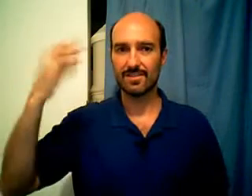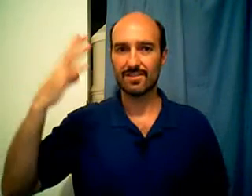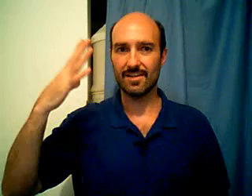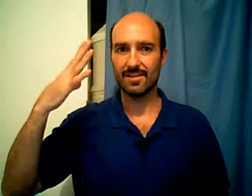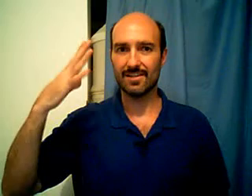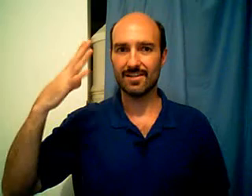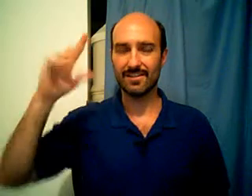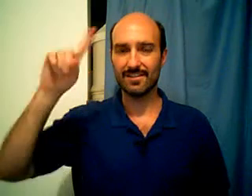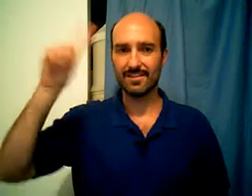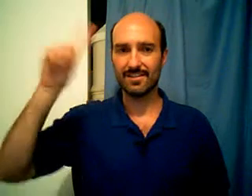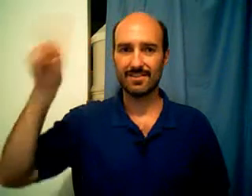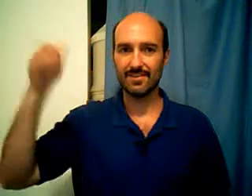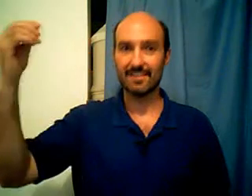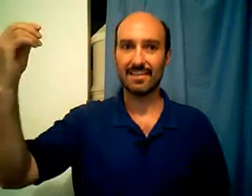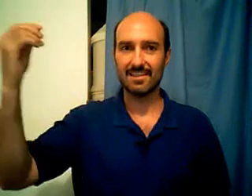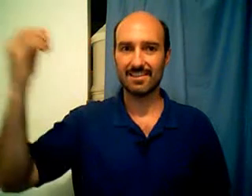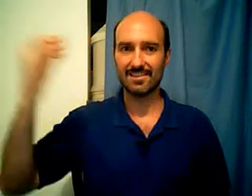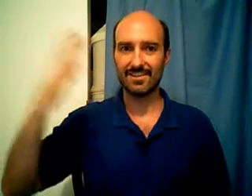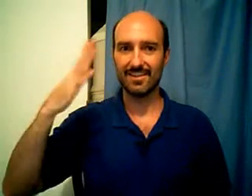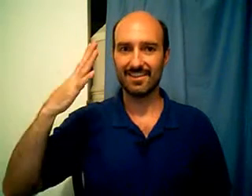Sun. Like that. Sun.